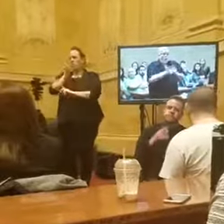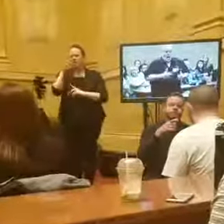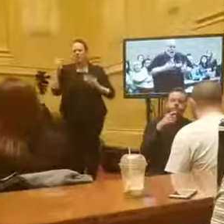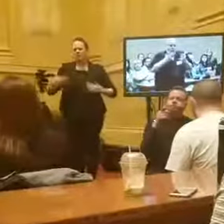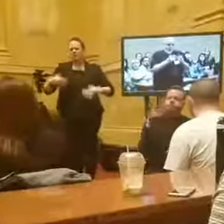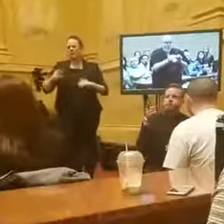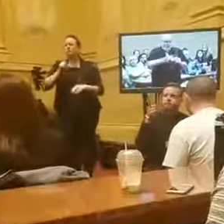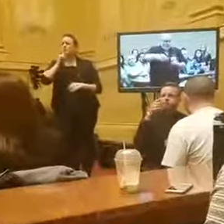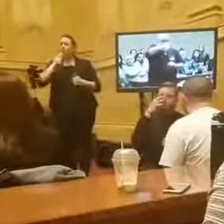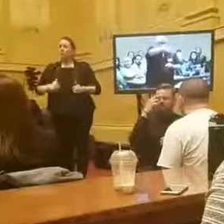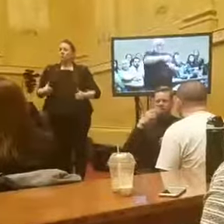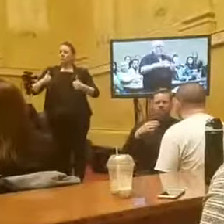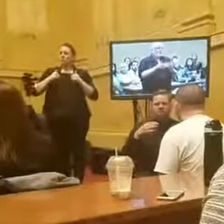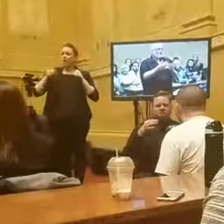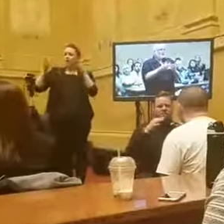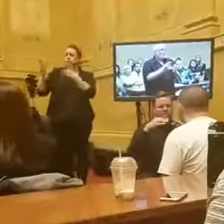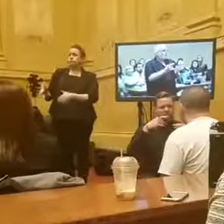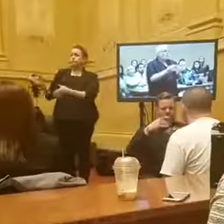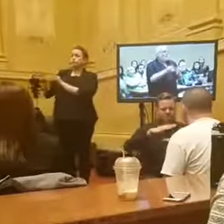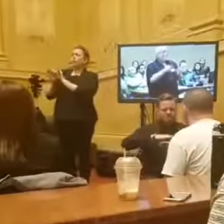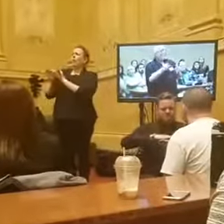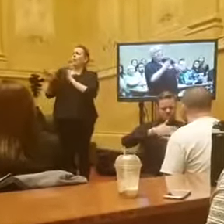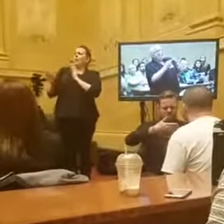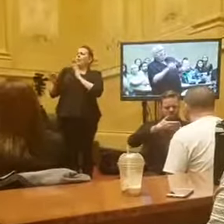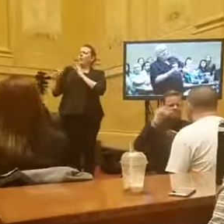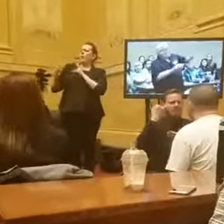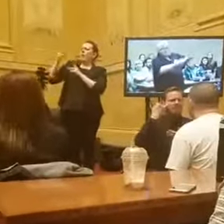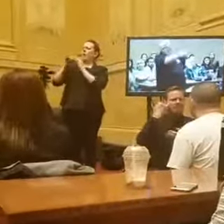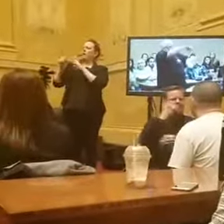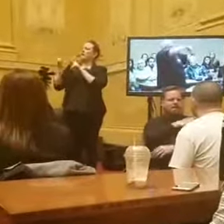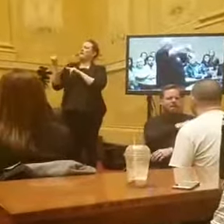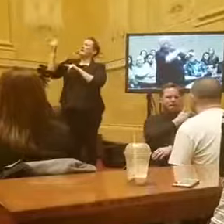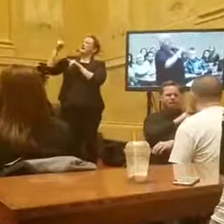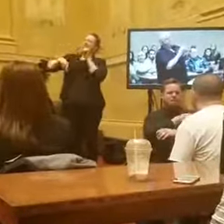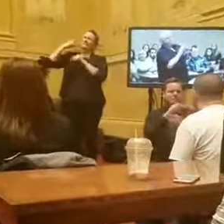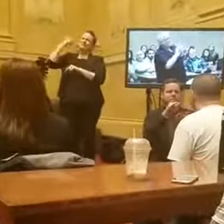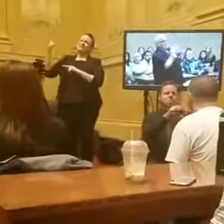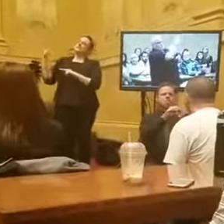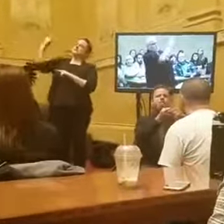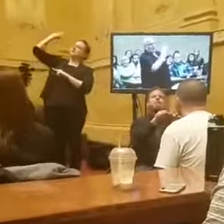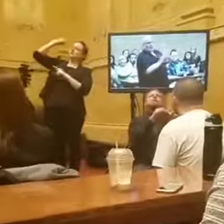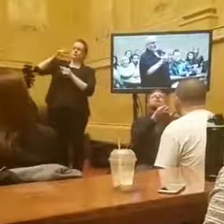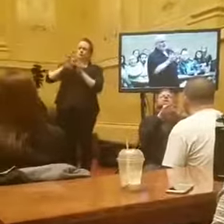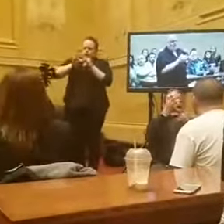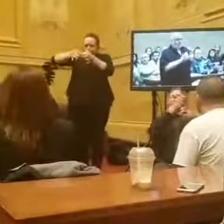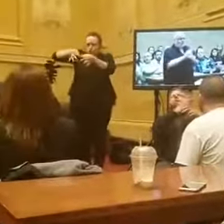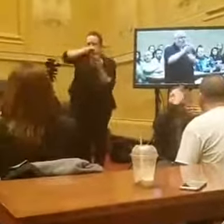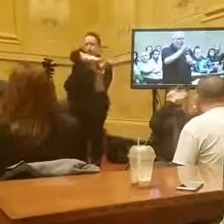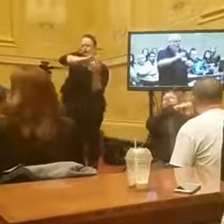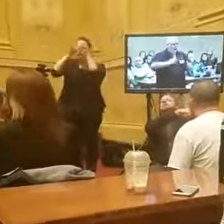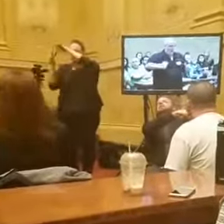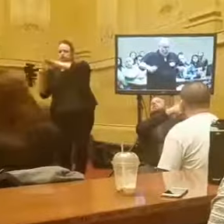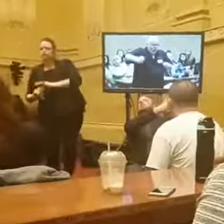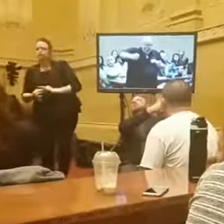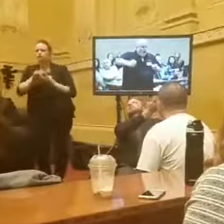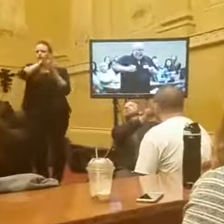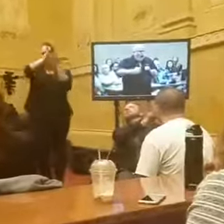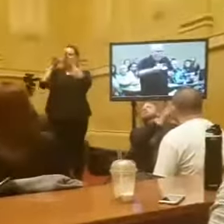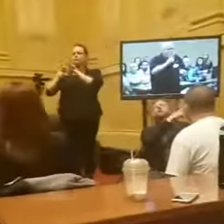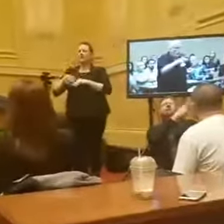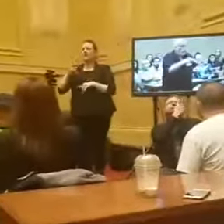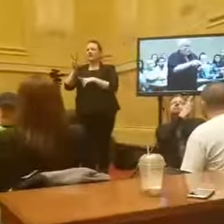where I'm in various different medical situations. I might be lying on my, you know, on my stomach, on my back, on my, and imagine trying to have to